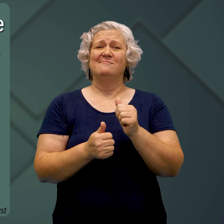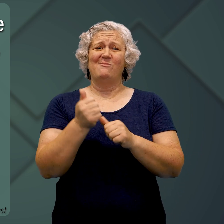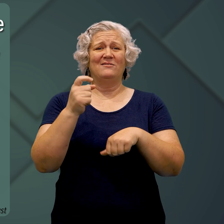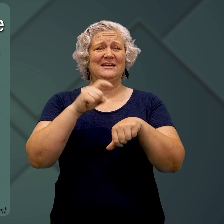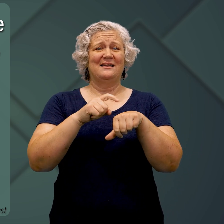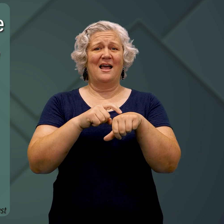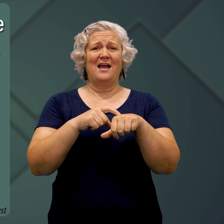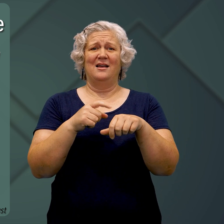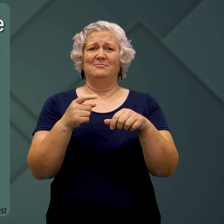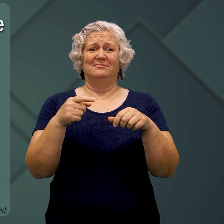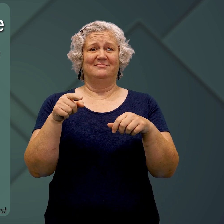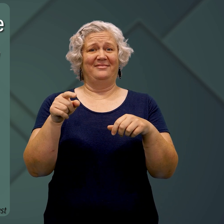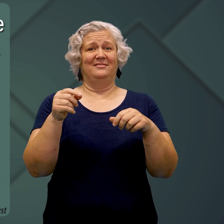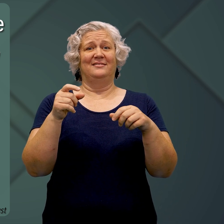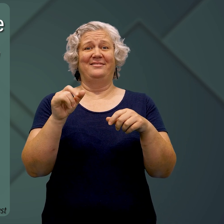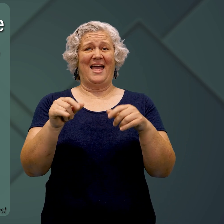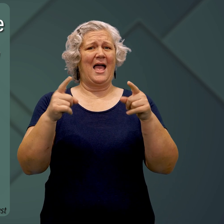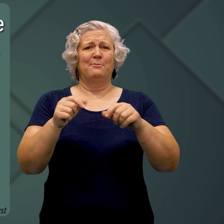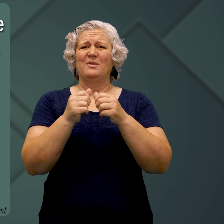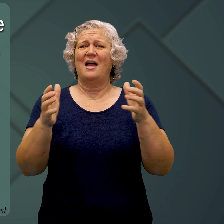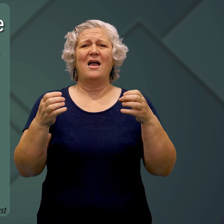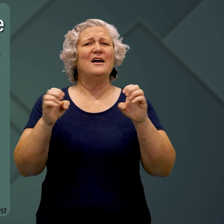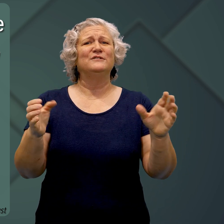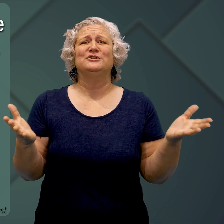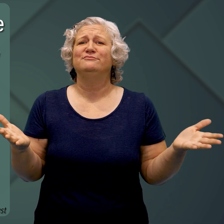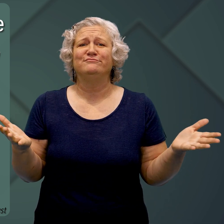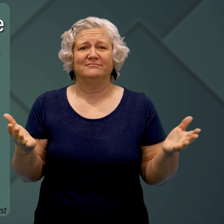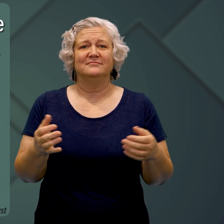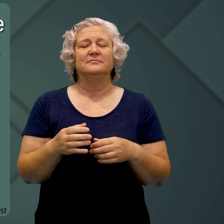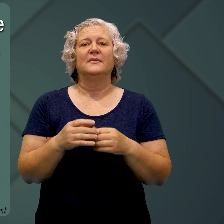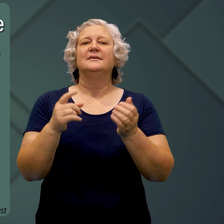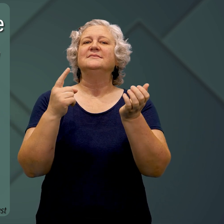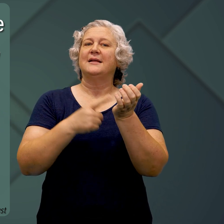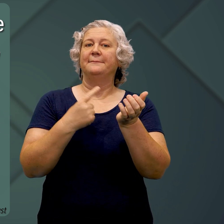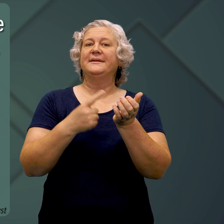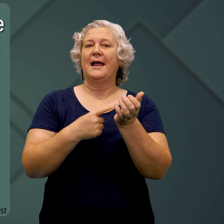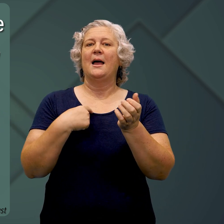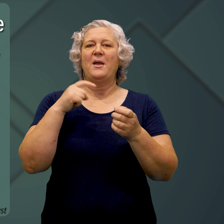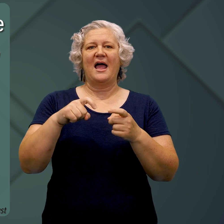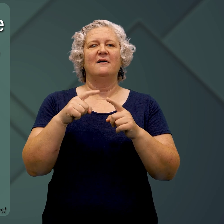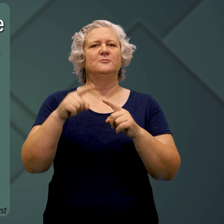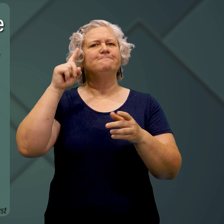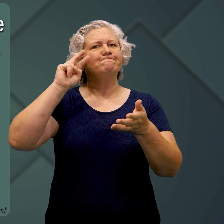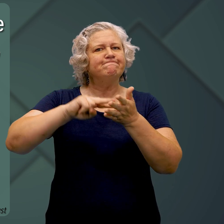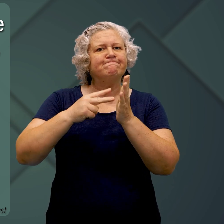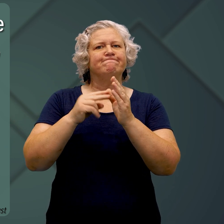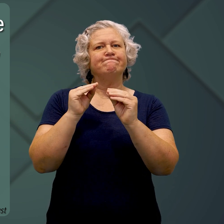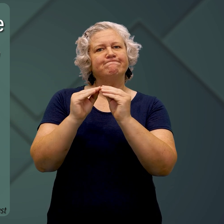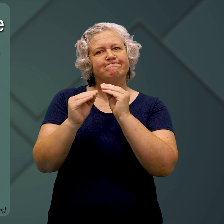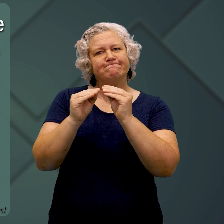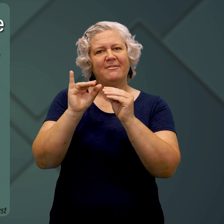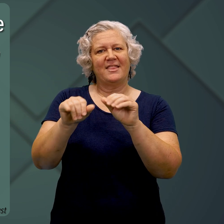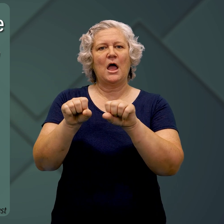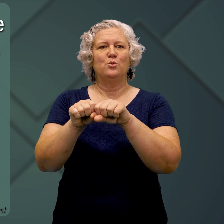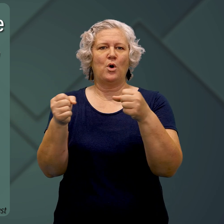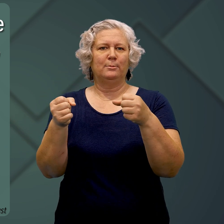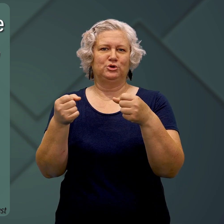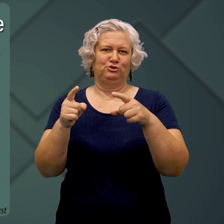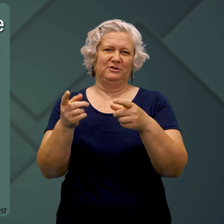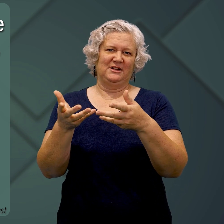Most of the time, it happens without any effort. And sometimes we do have to be intentional to repair the rupture in the